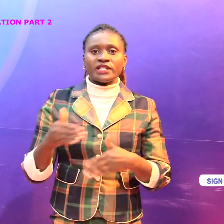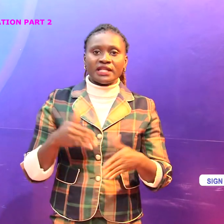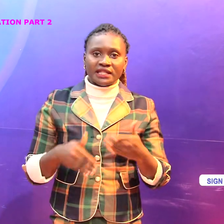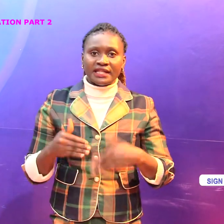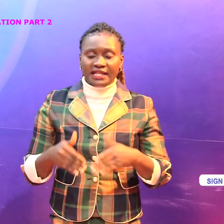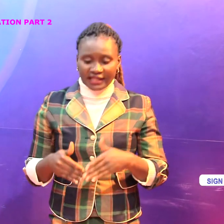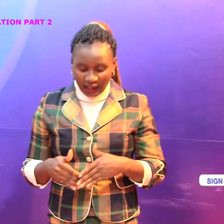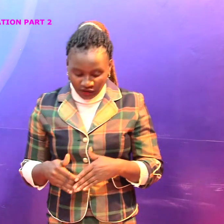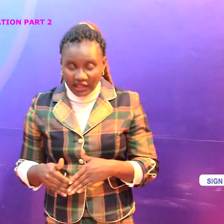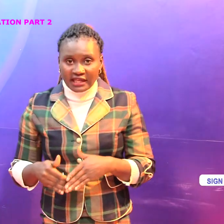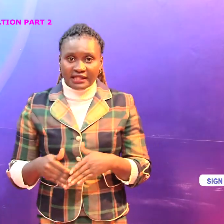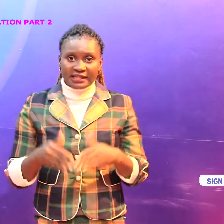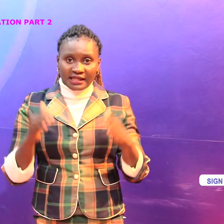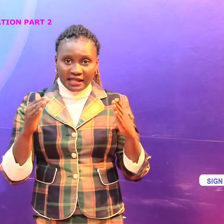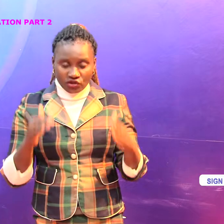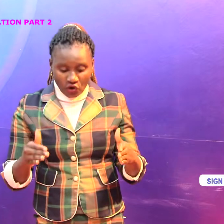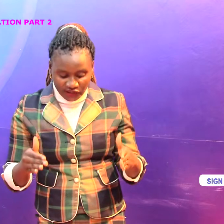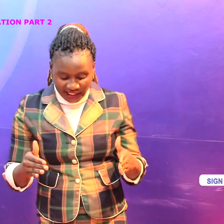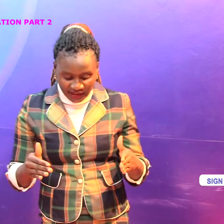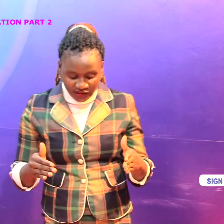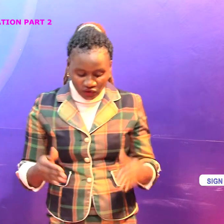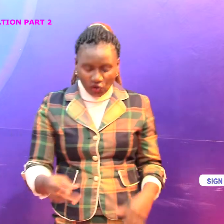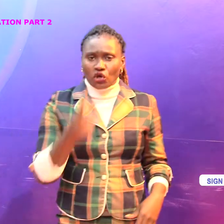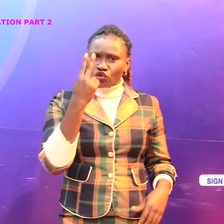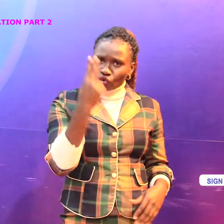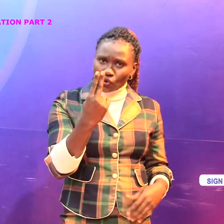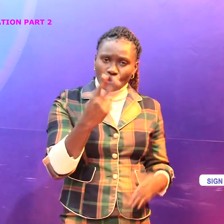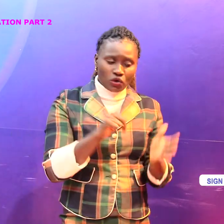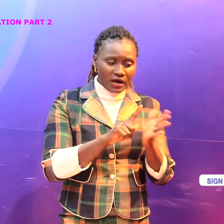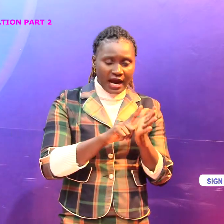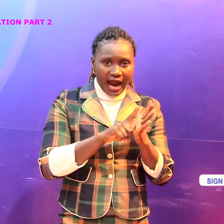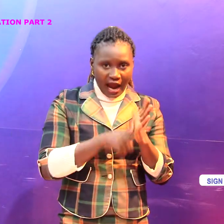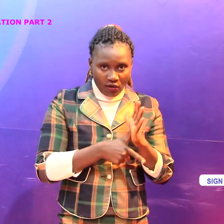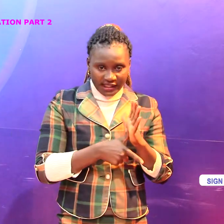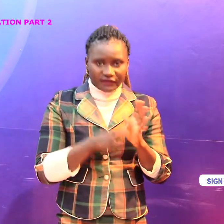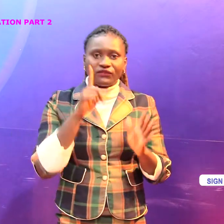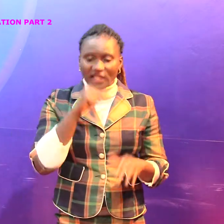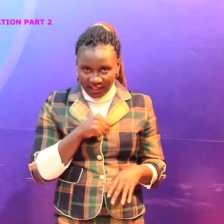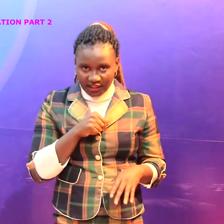change it in Kenya Sign Language, it goes like this. So 2 hours